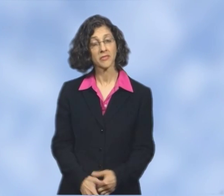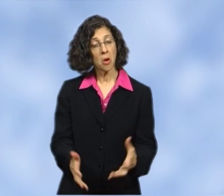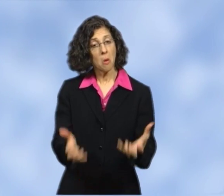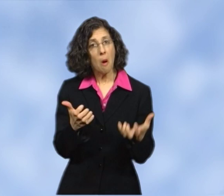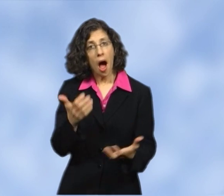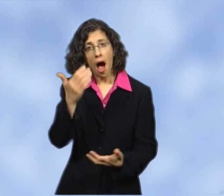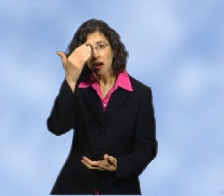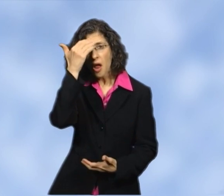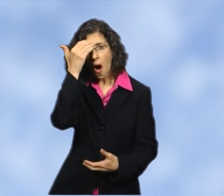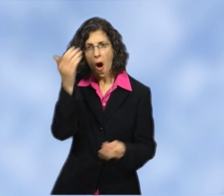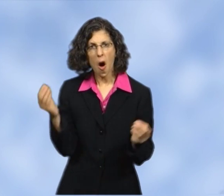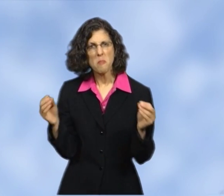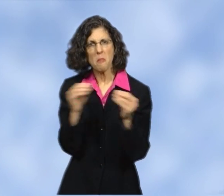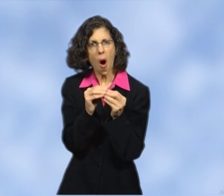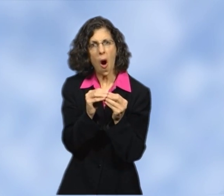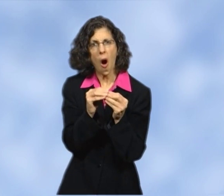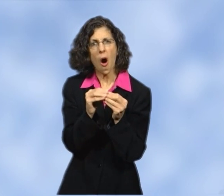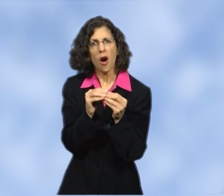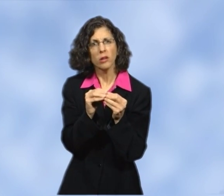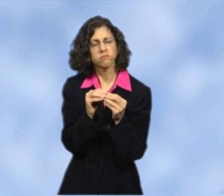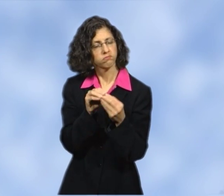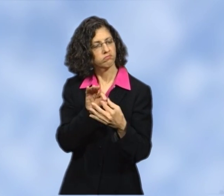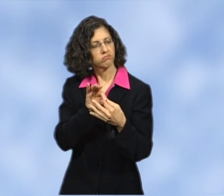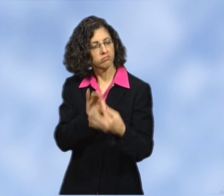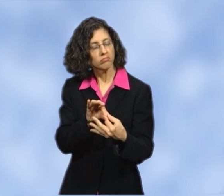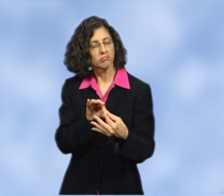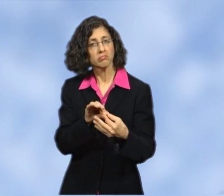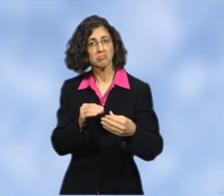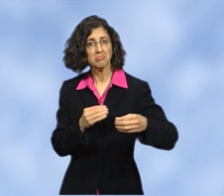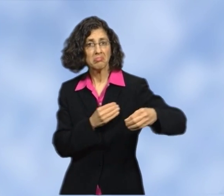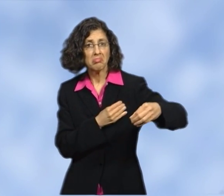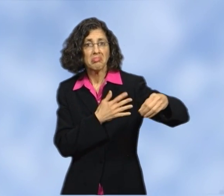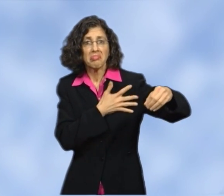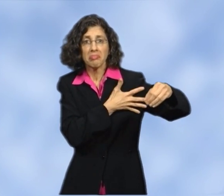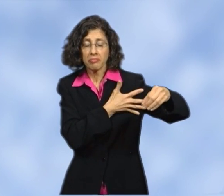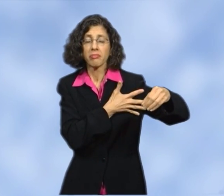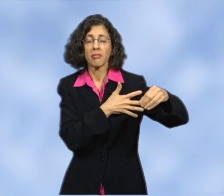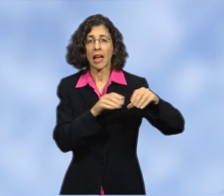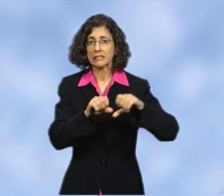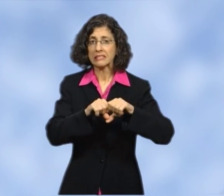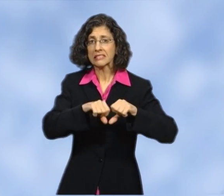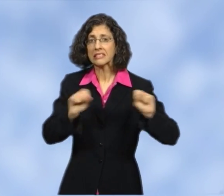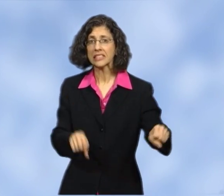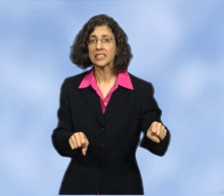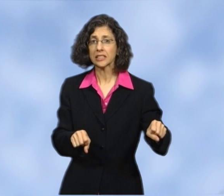To find out more about the lymph system,